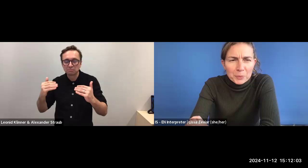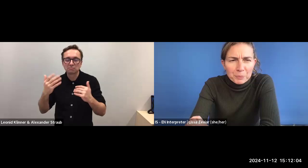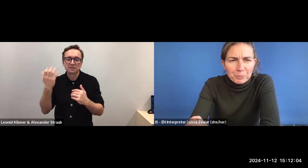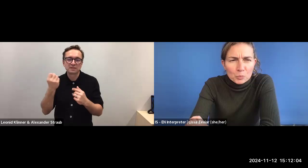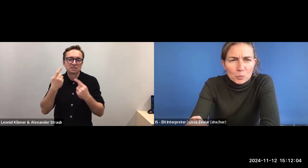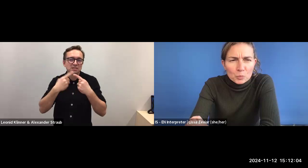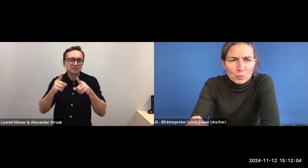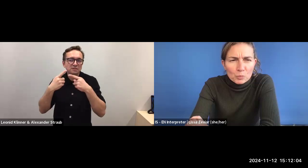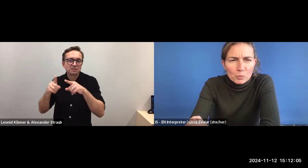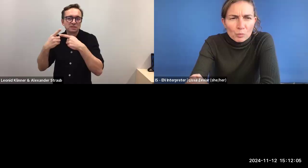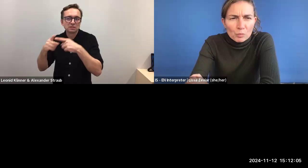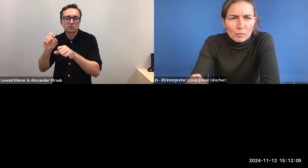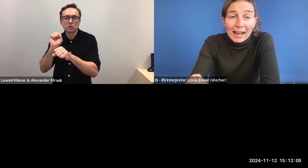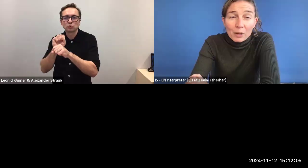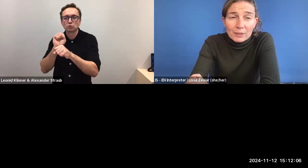setup.